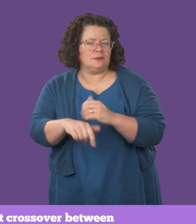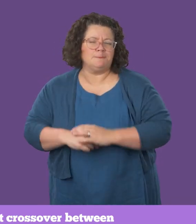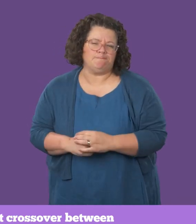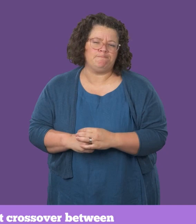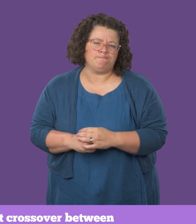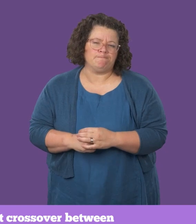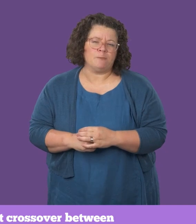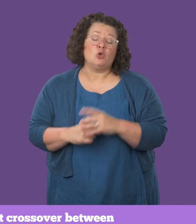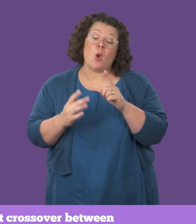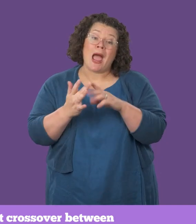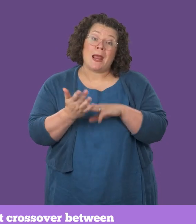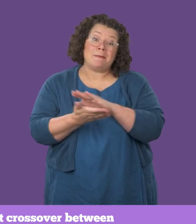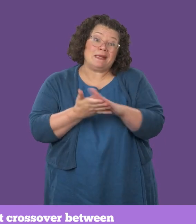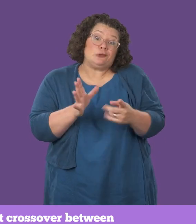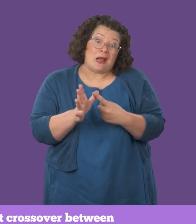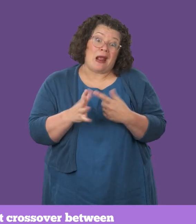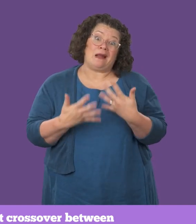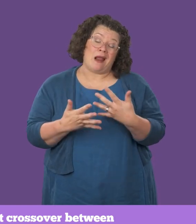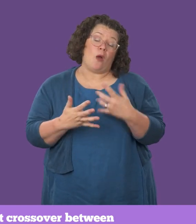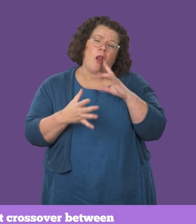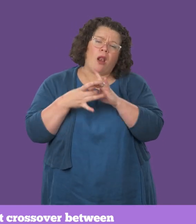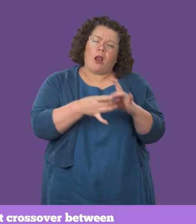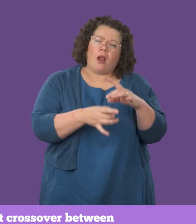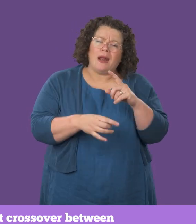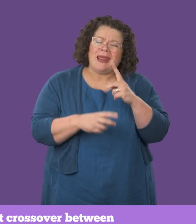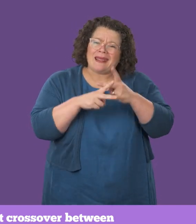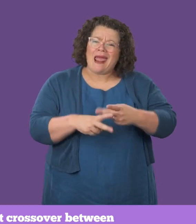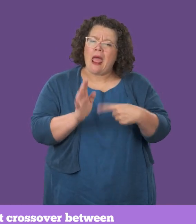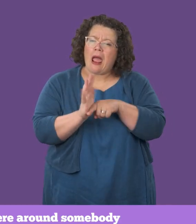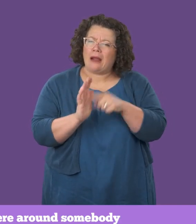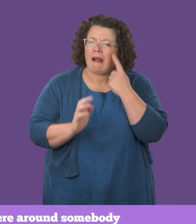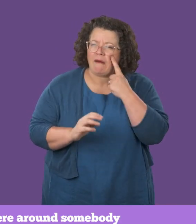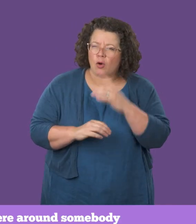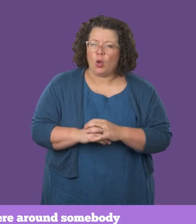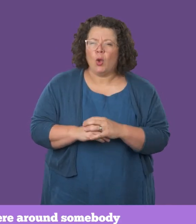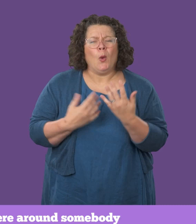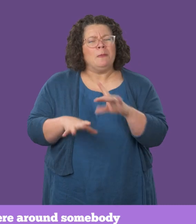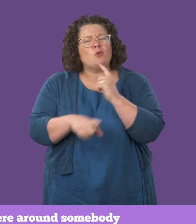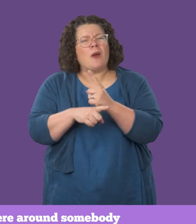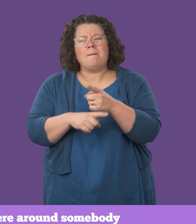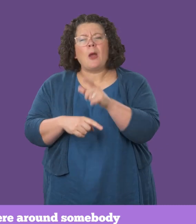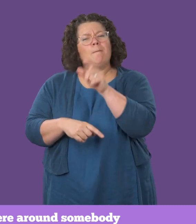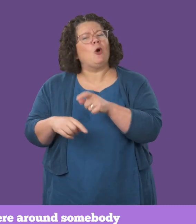little look at crossover between IMHA and Care Act. So we just mentioned there around somebody leaving